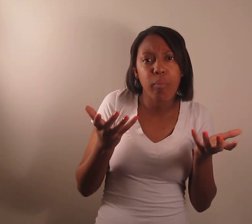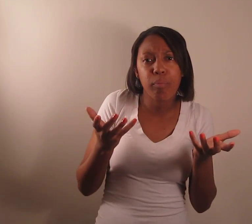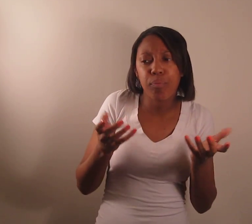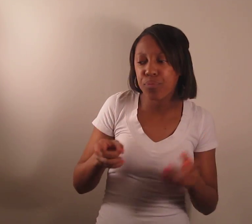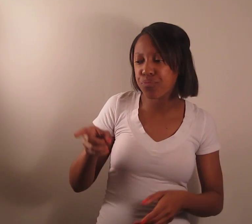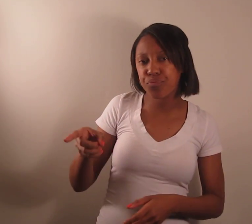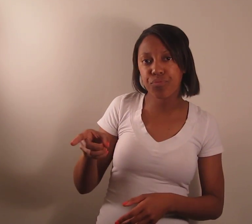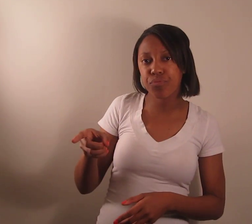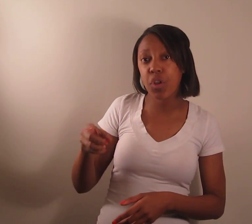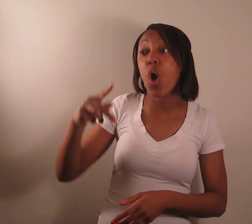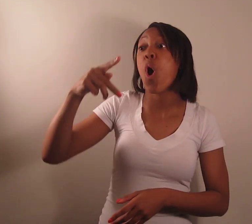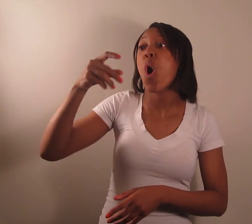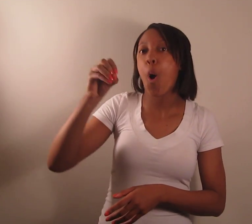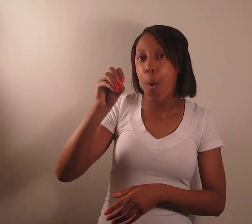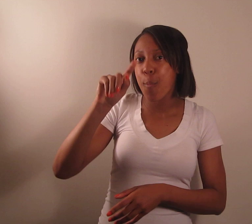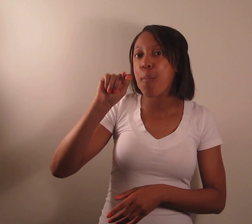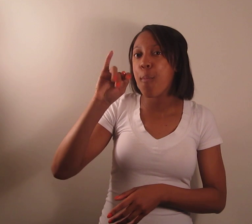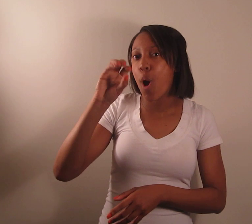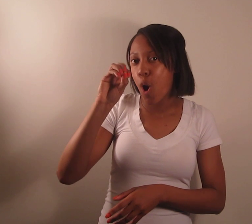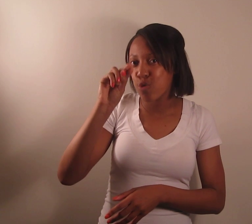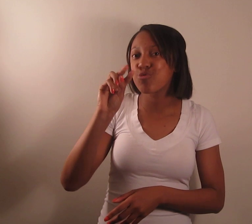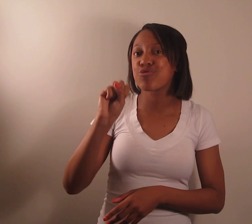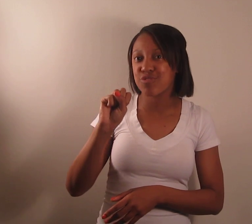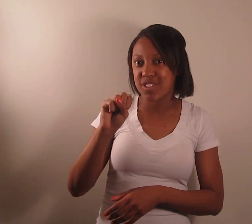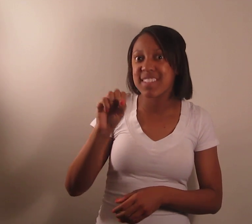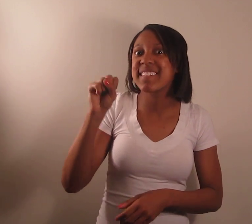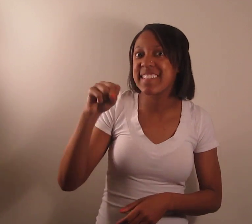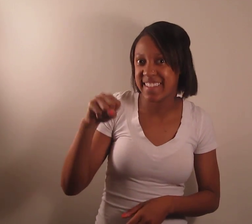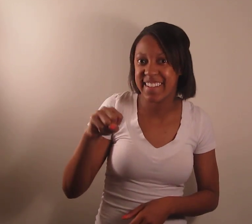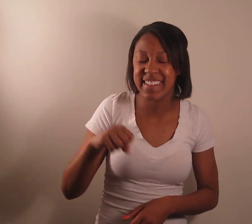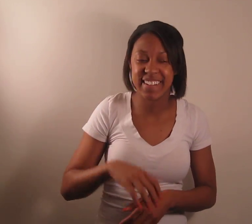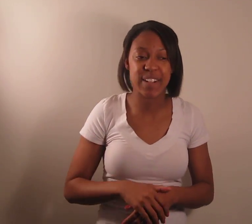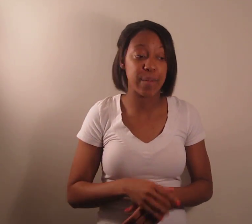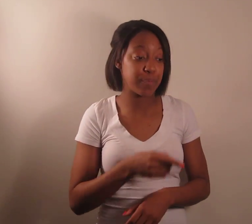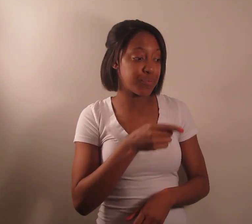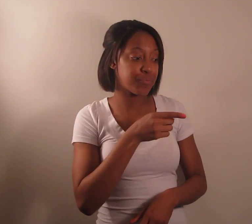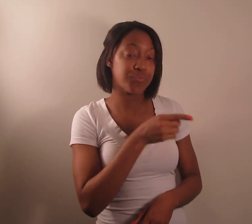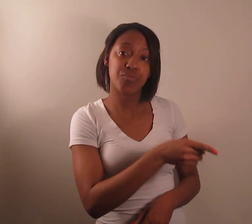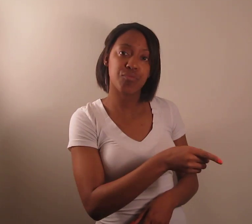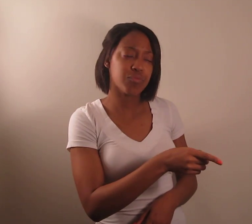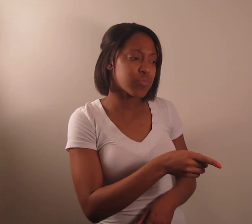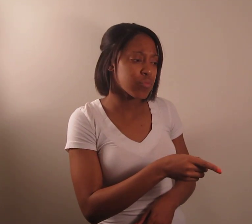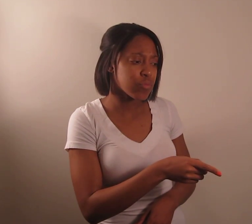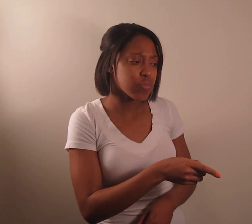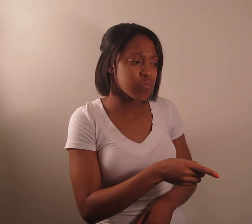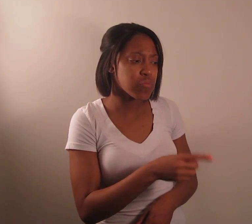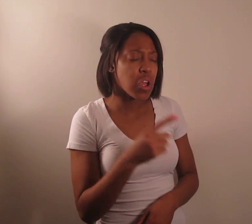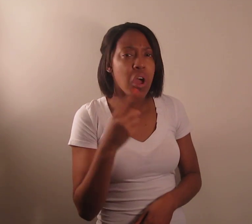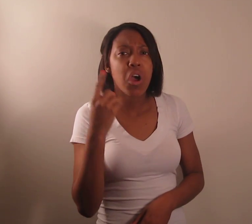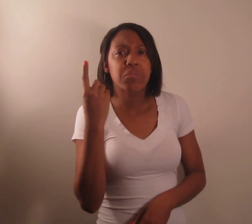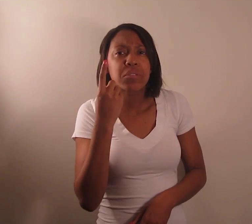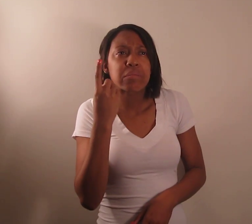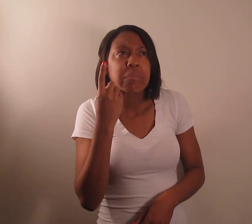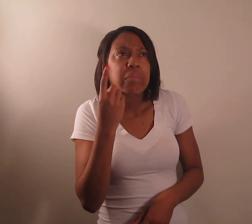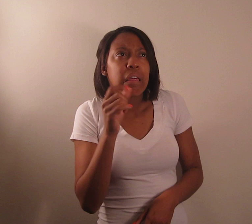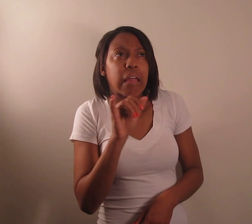Ooh, like lotions. Vanilla is something like an ingredient, so you can make